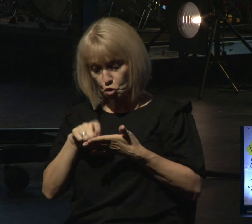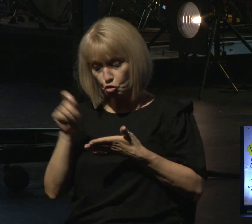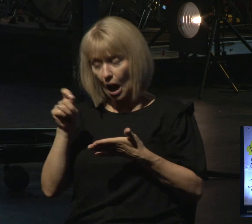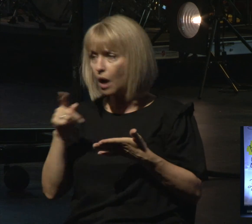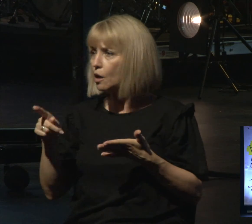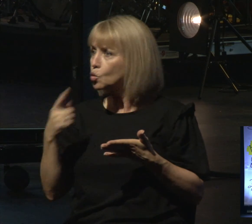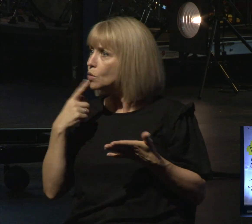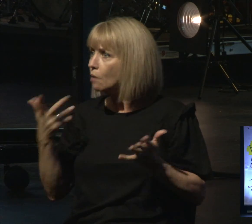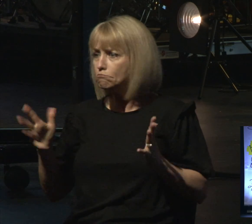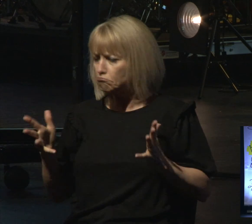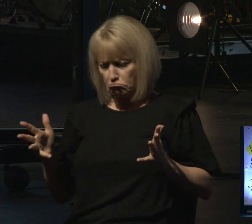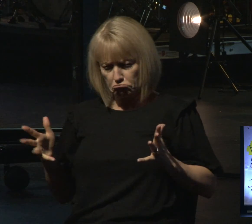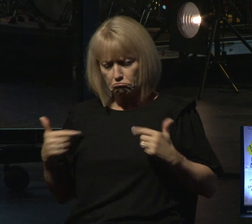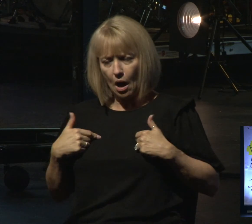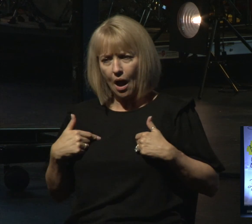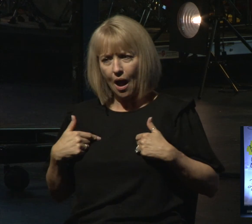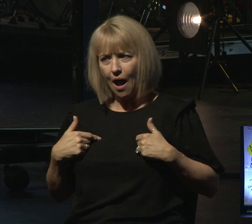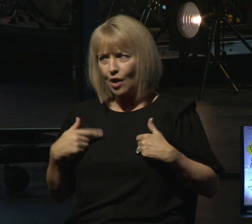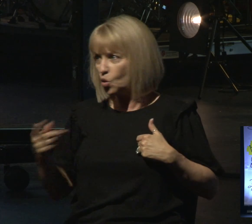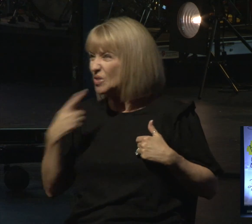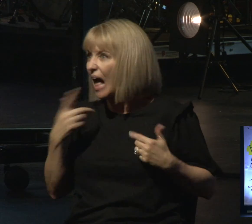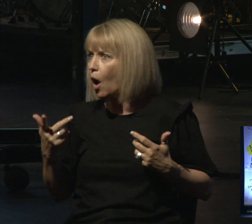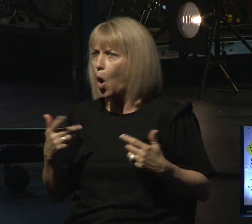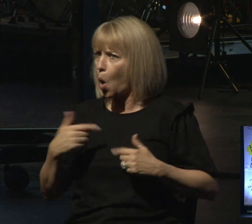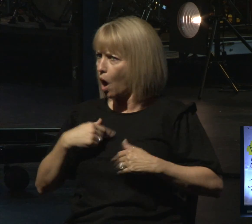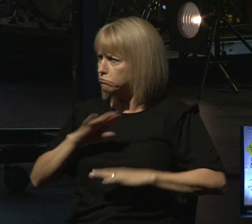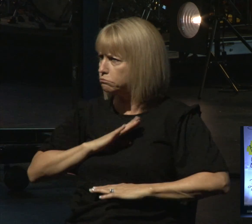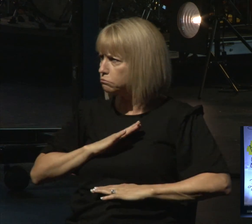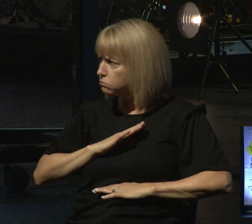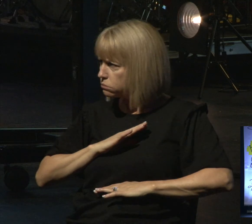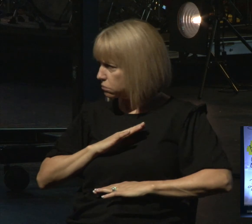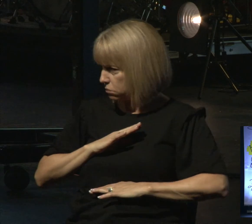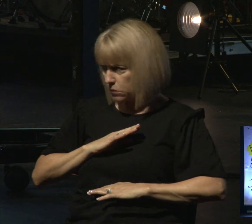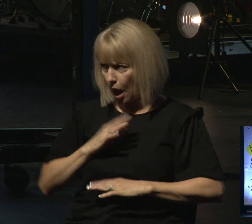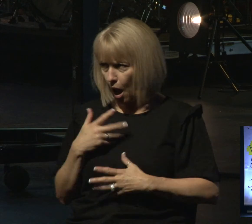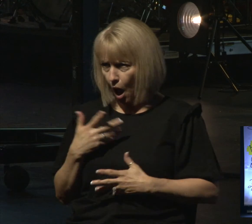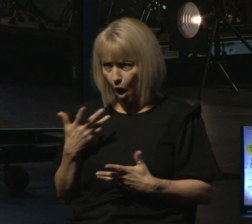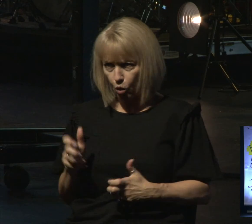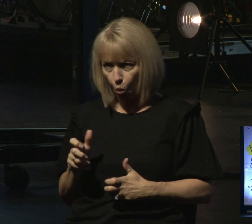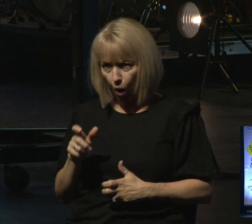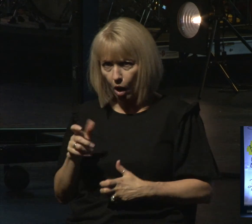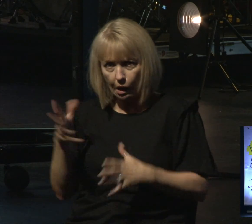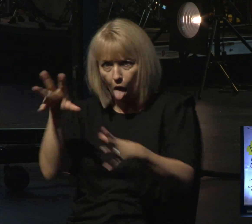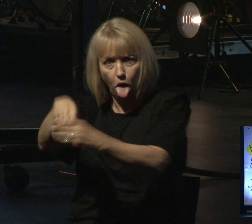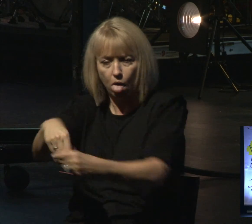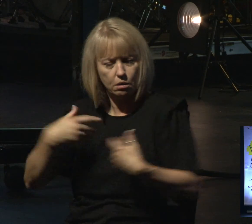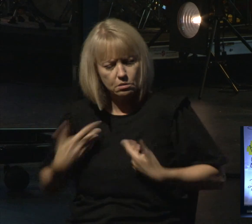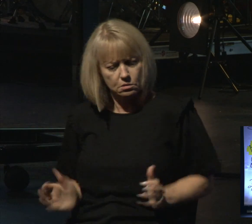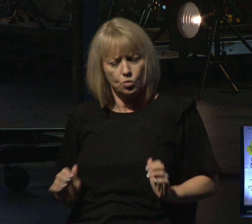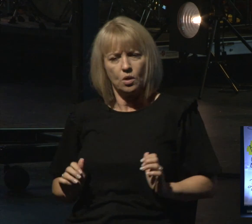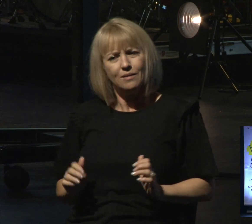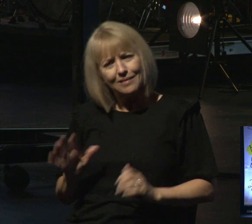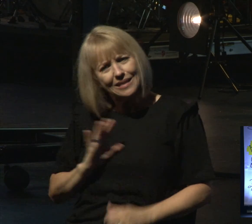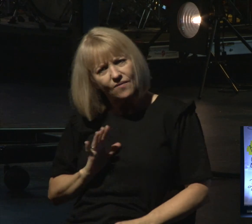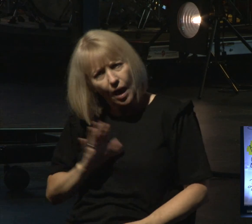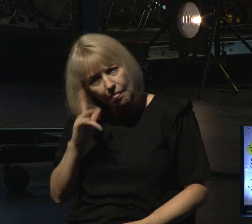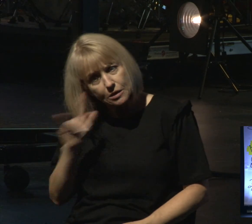I've counted the cost and I'm not ready to buy the dog. That's okay too. But maybe you want to say, serving